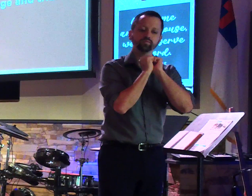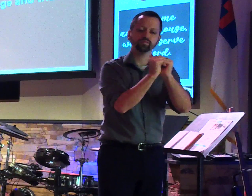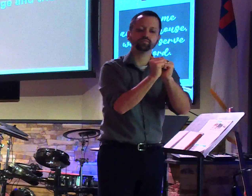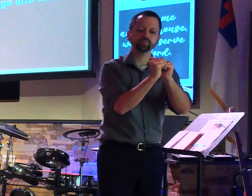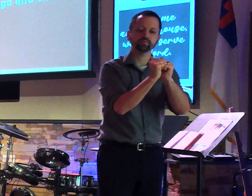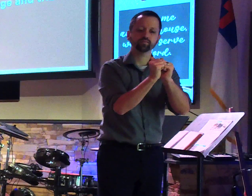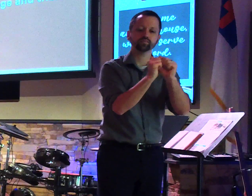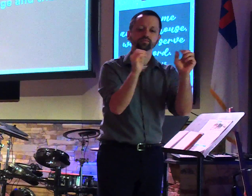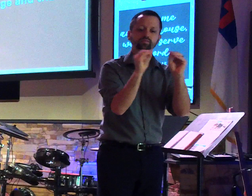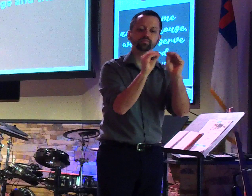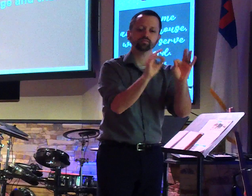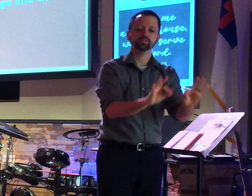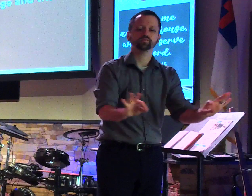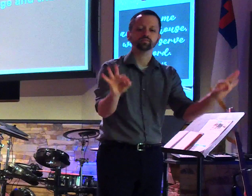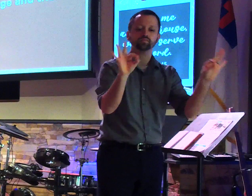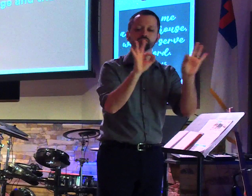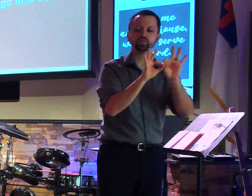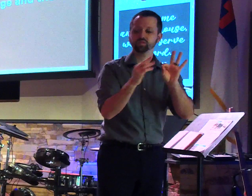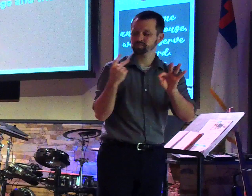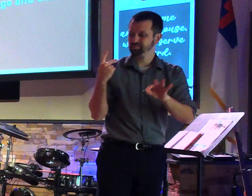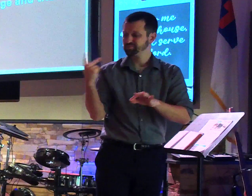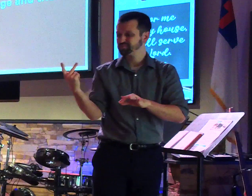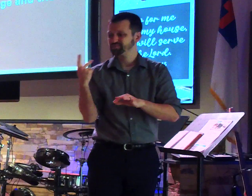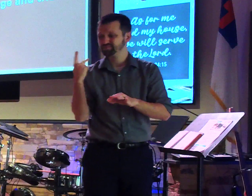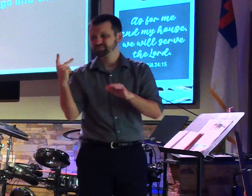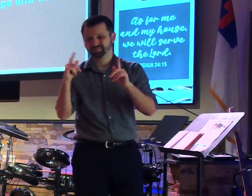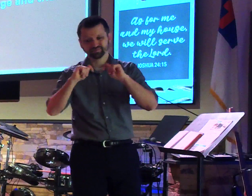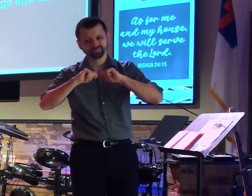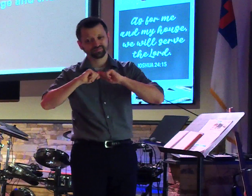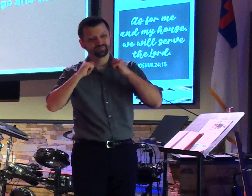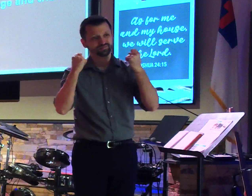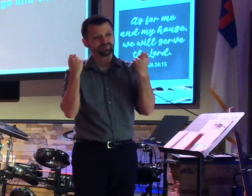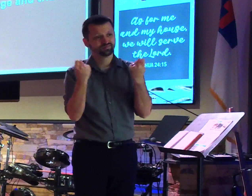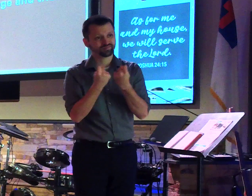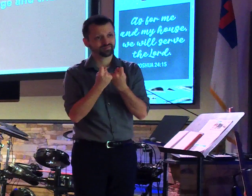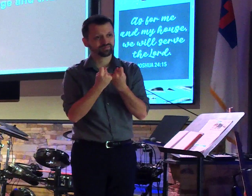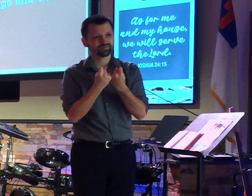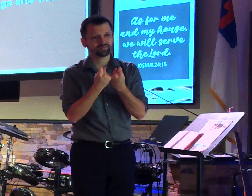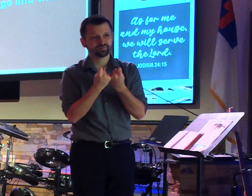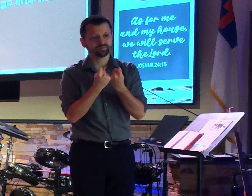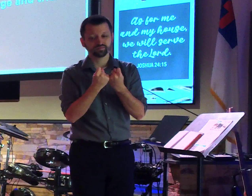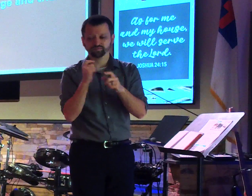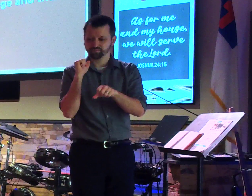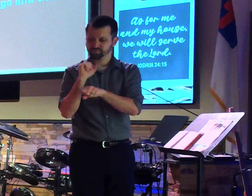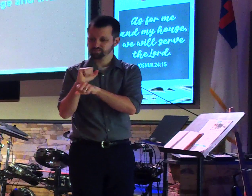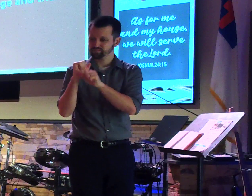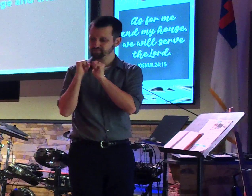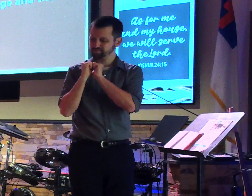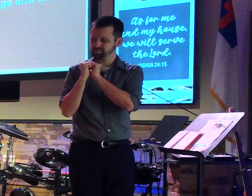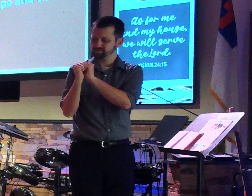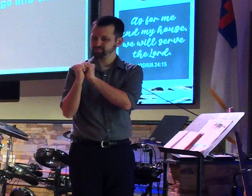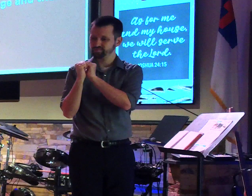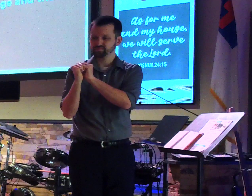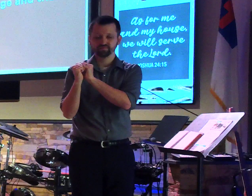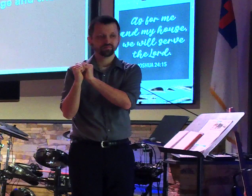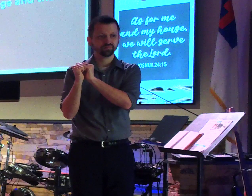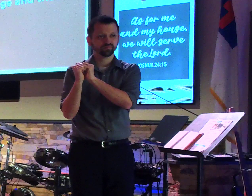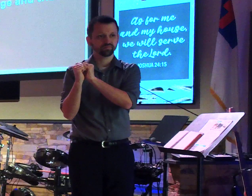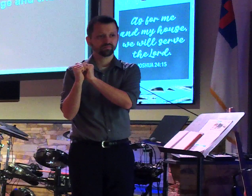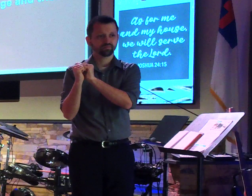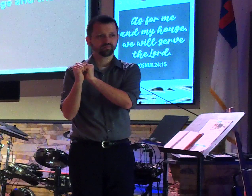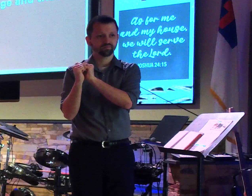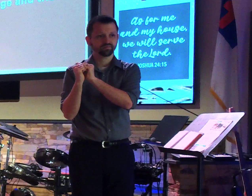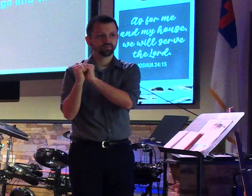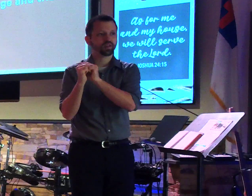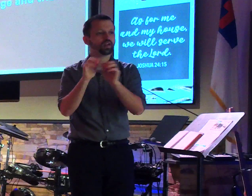that you have to say, hey, we're a team here, and we're going to take a team approach to this. Now, let me tell you, that